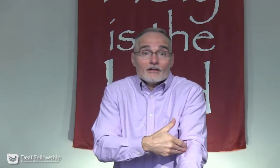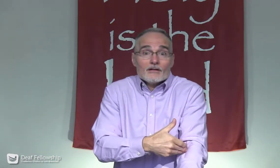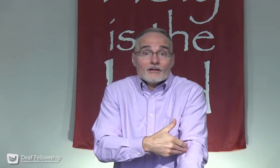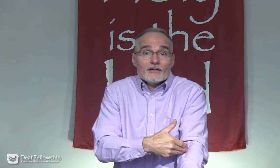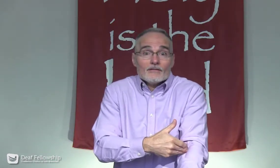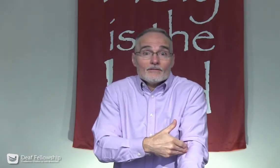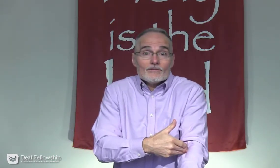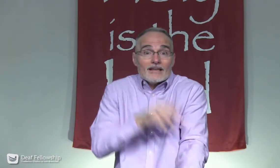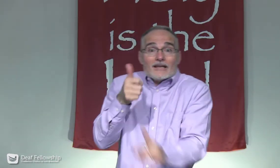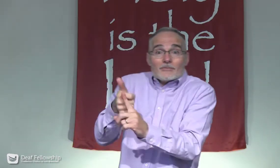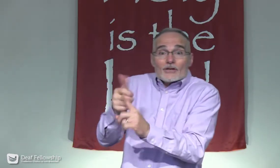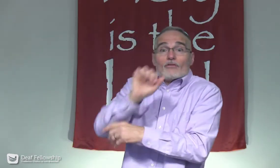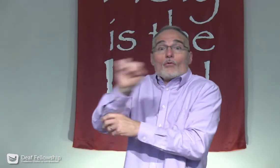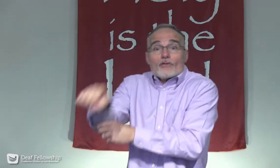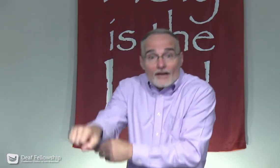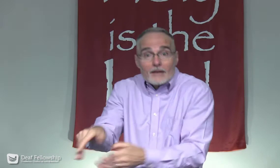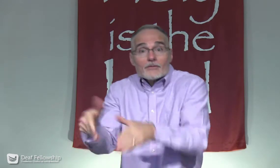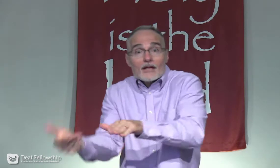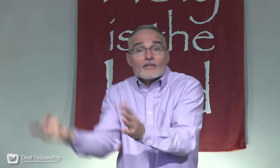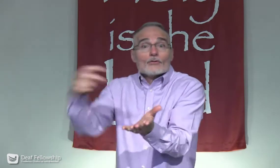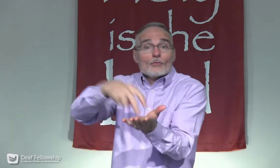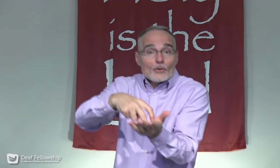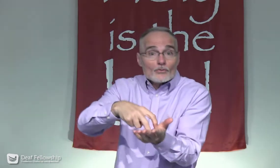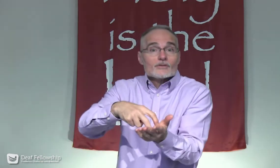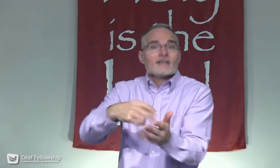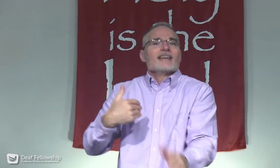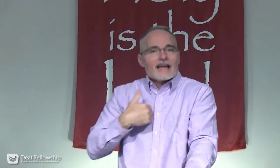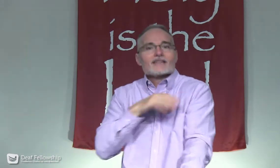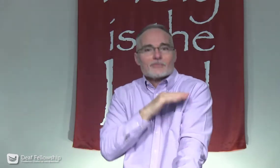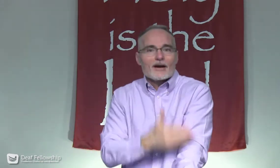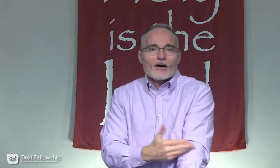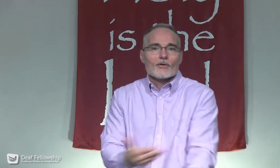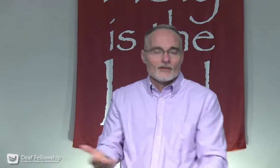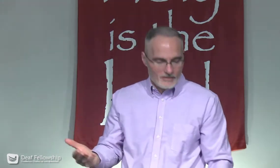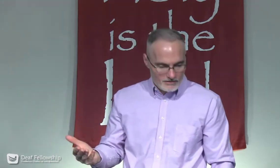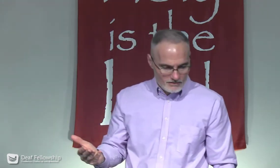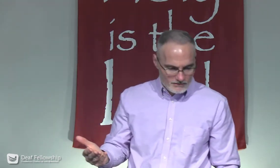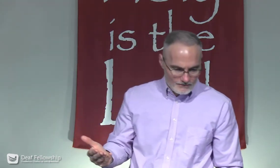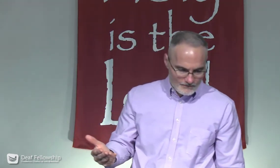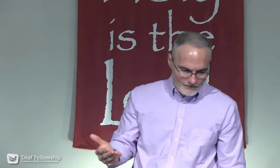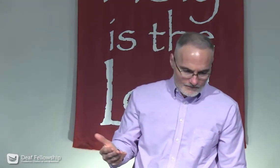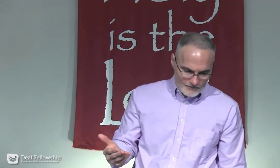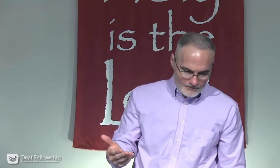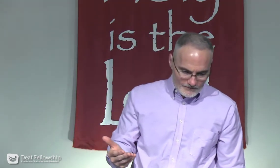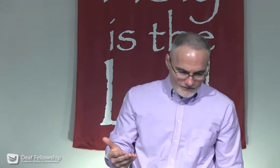He has the power. He overcome death and rose again. He has the power.